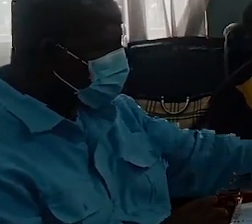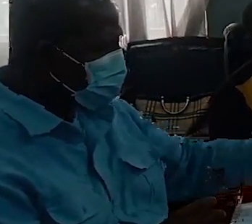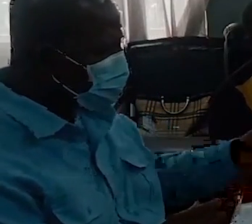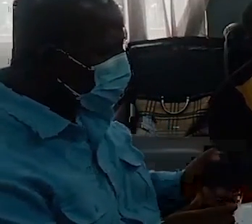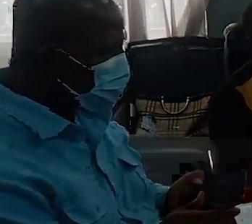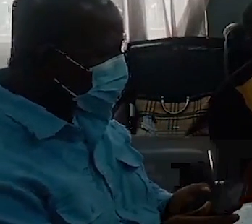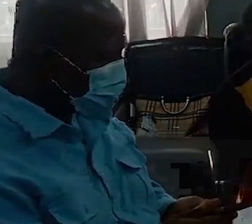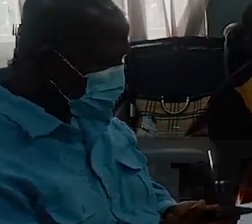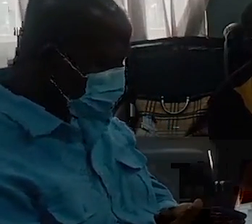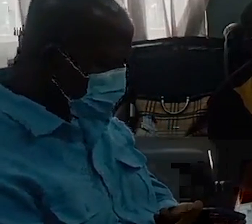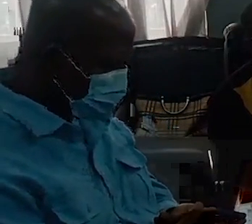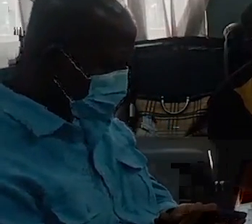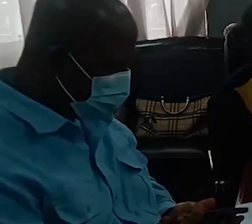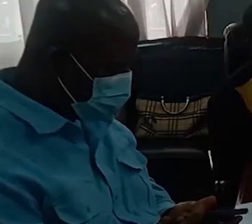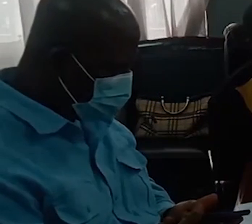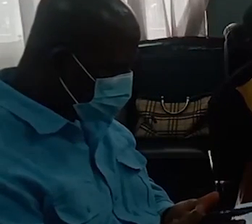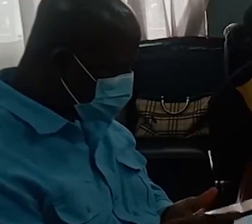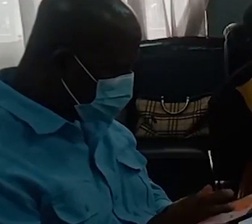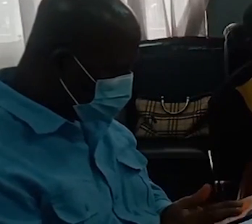So,